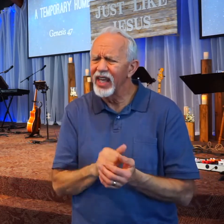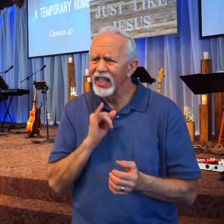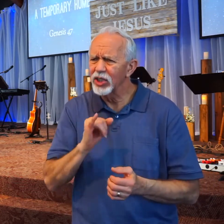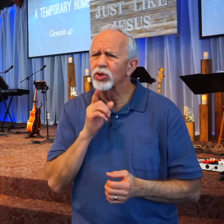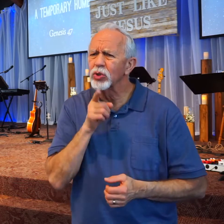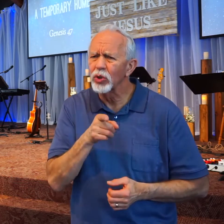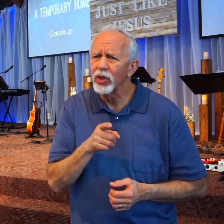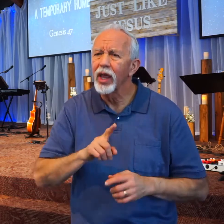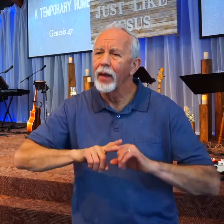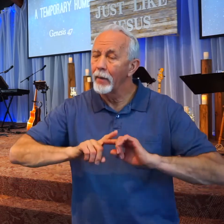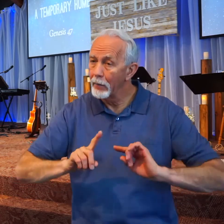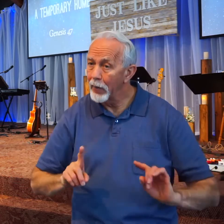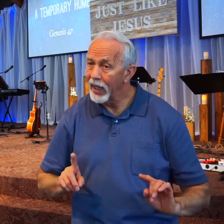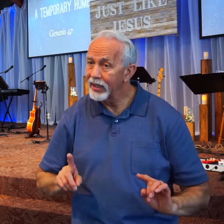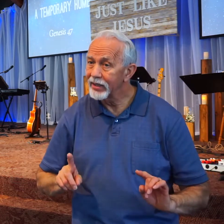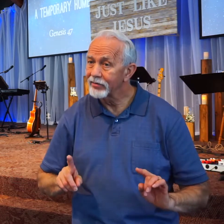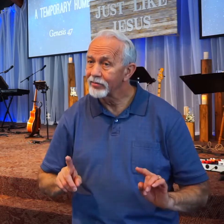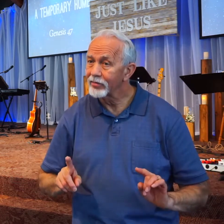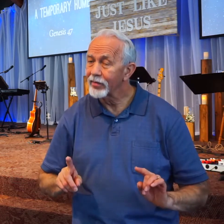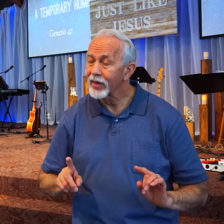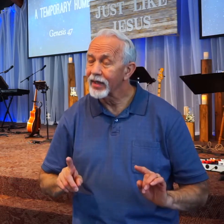case. And yet,